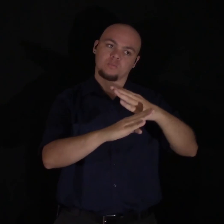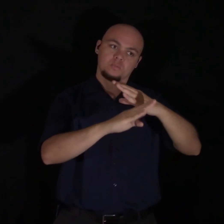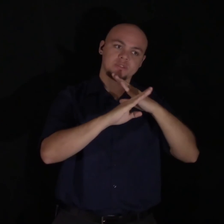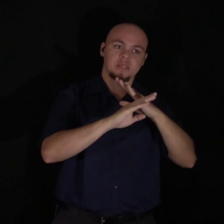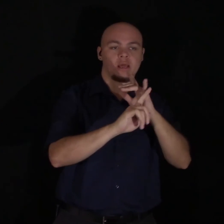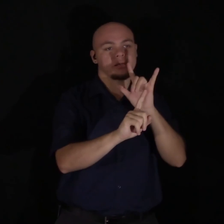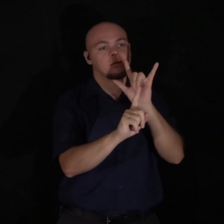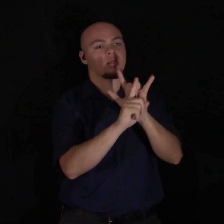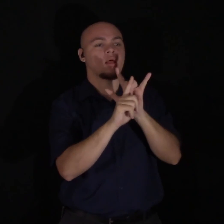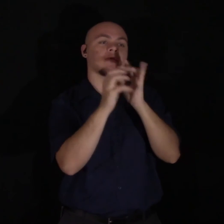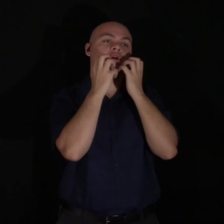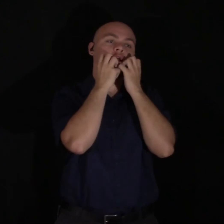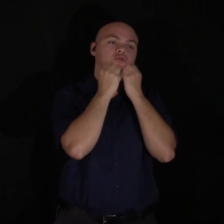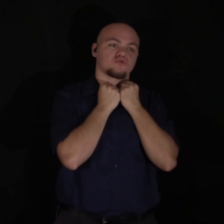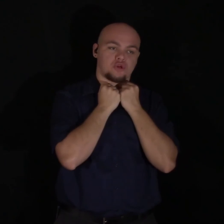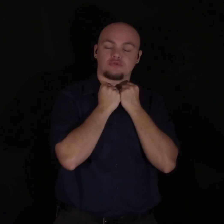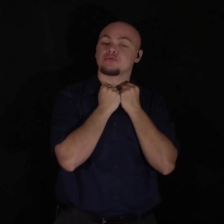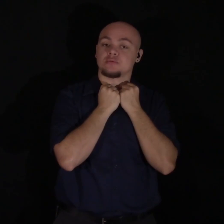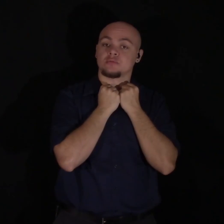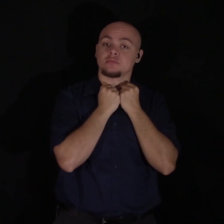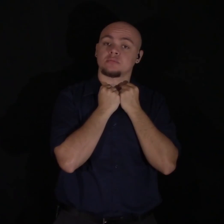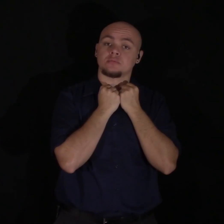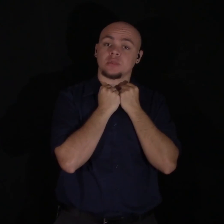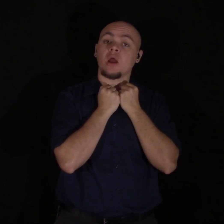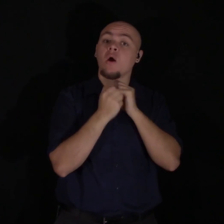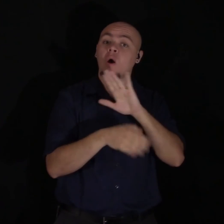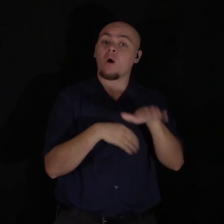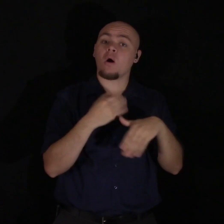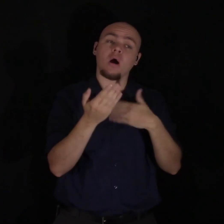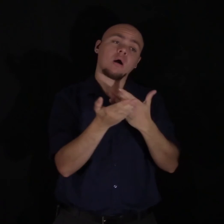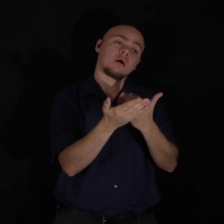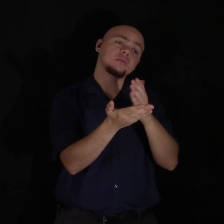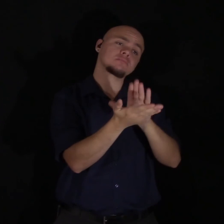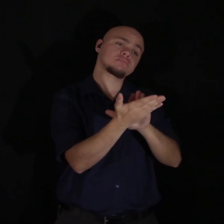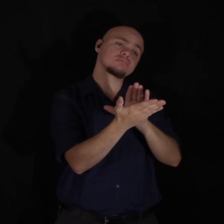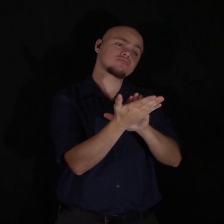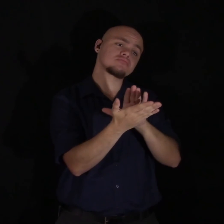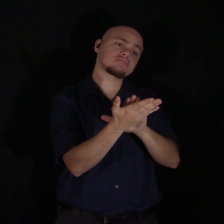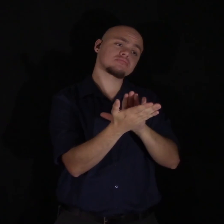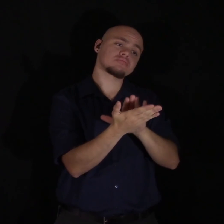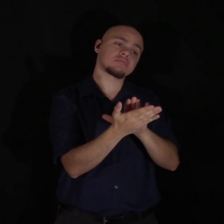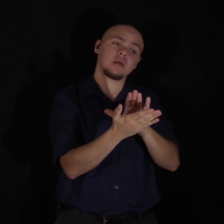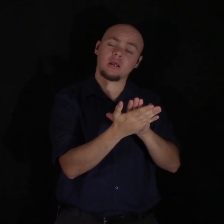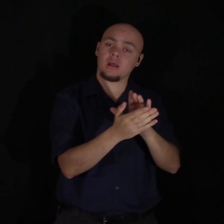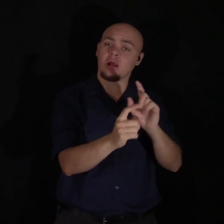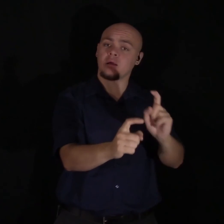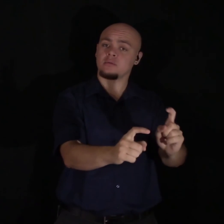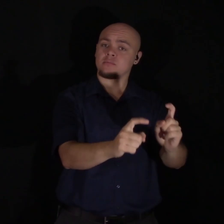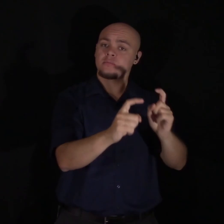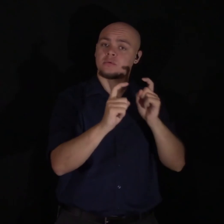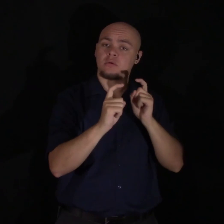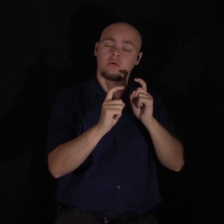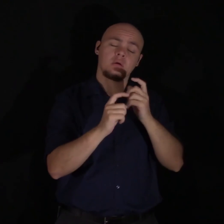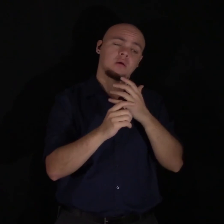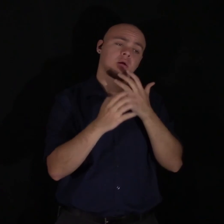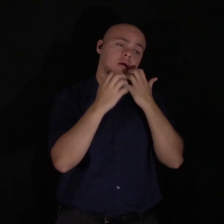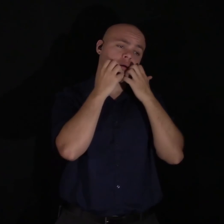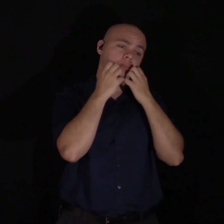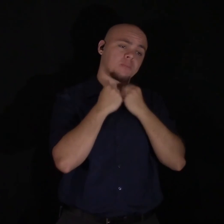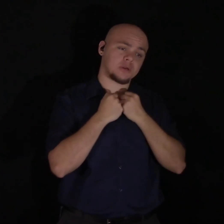cherish. All praises bestowed on her I received as made to a possession of my own. We called each